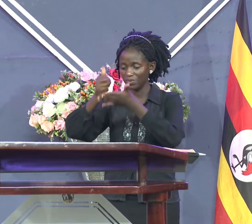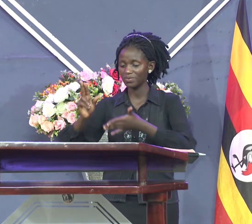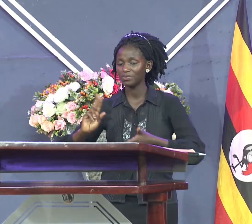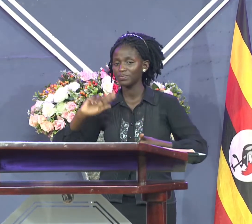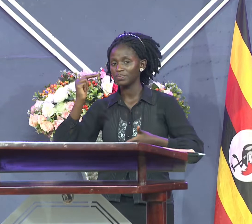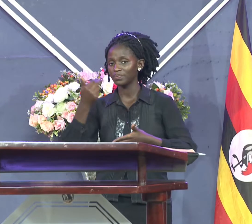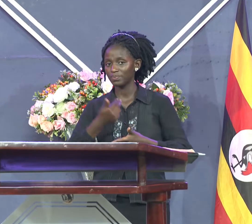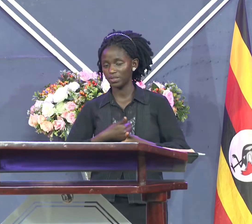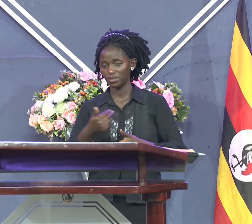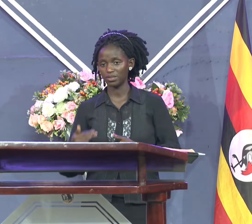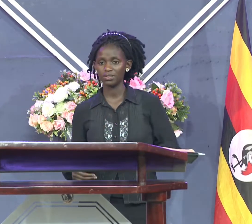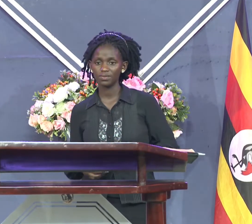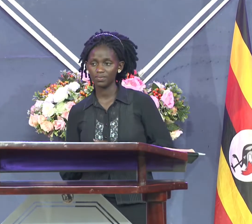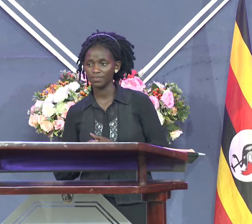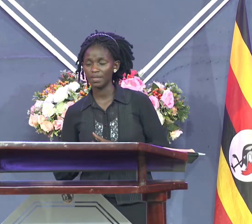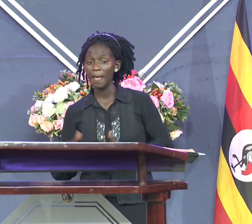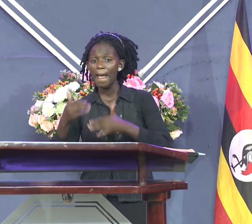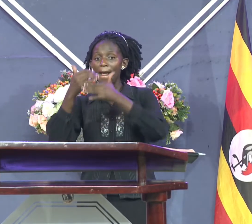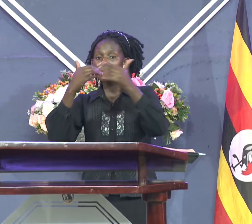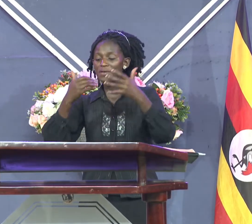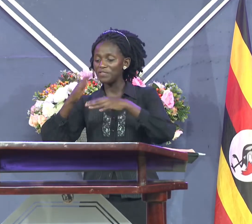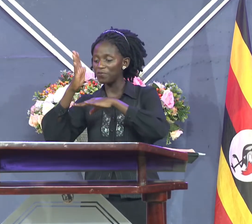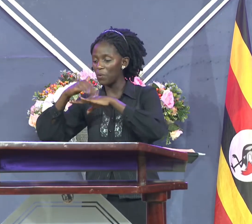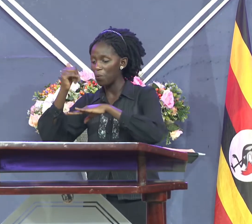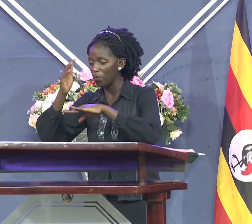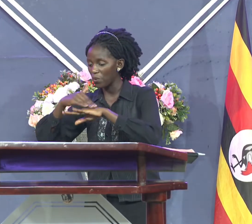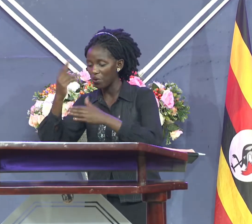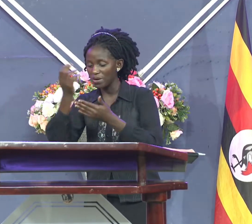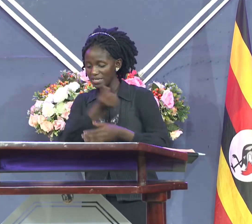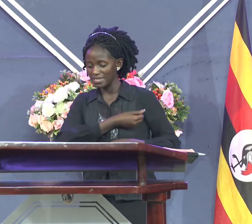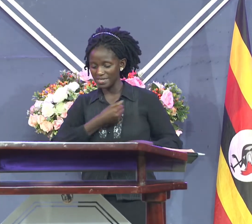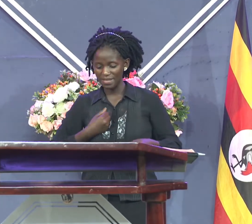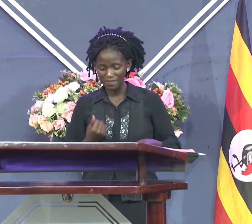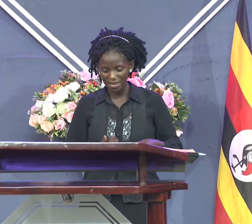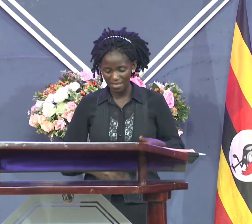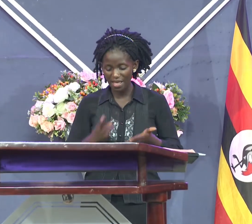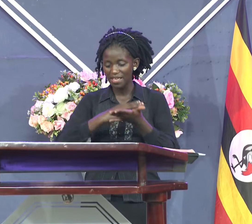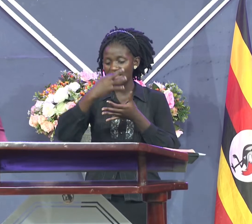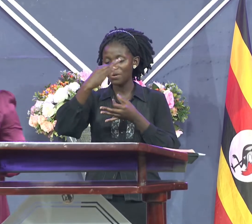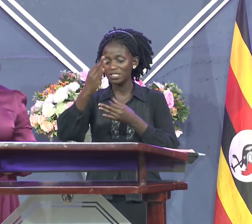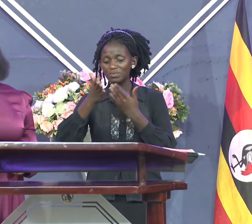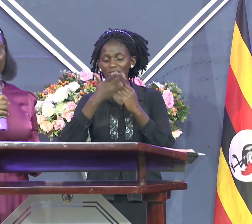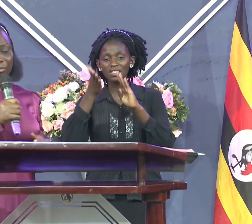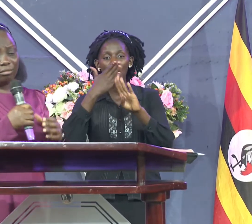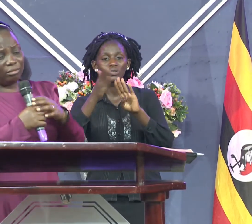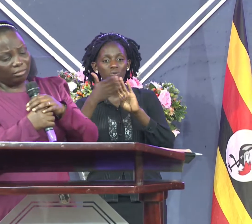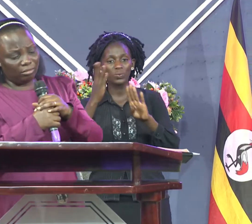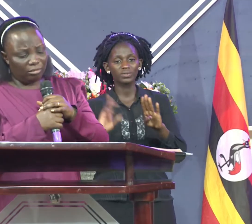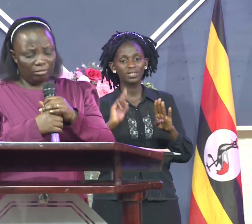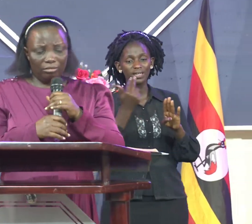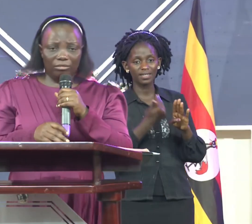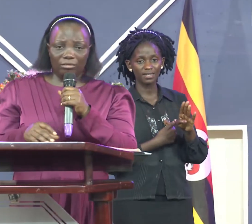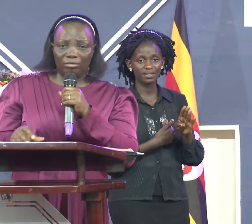having not beseeched the Holy Spirit to help us, having not called upon